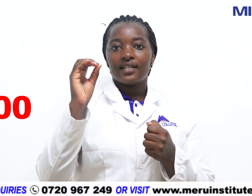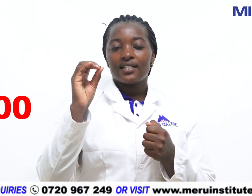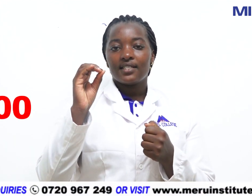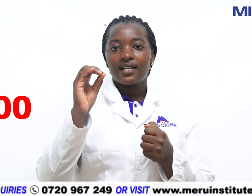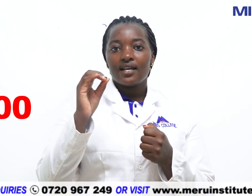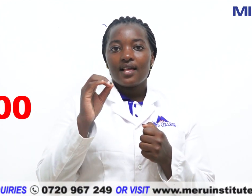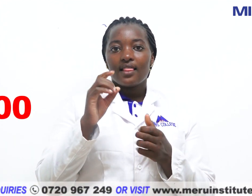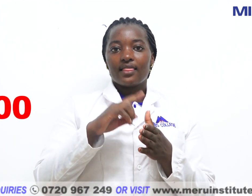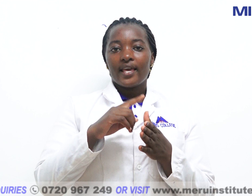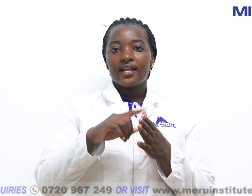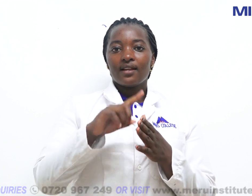900, then